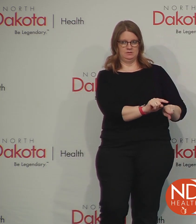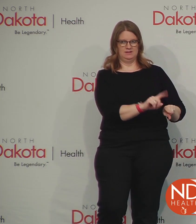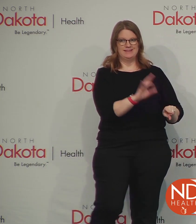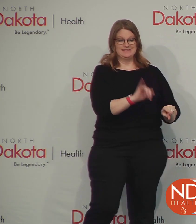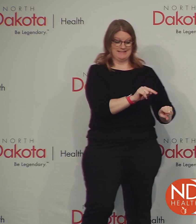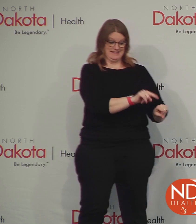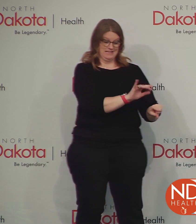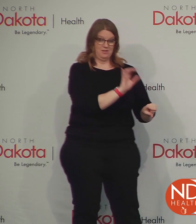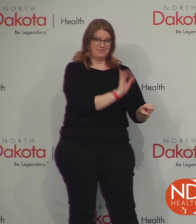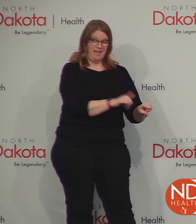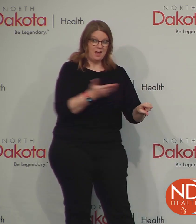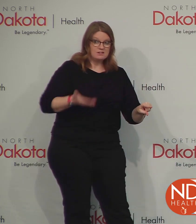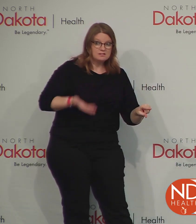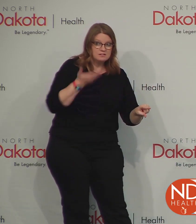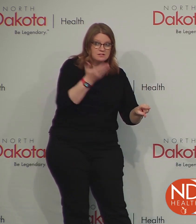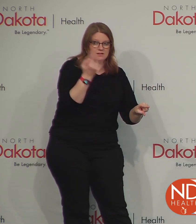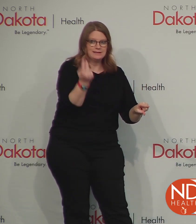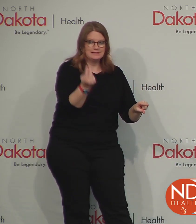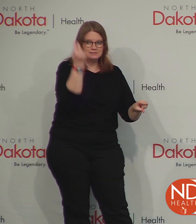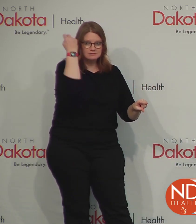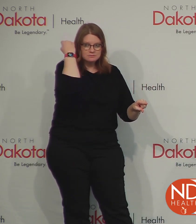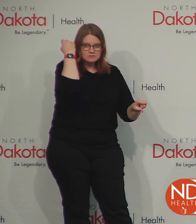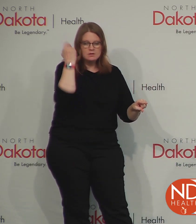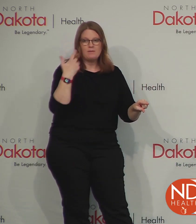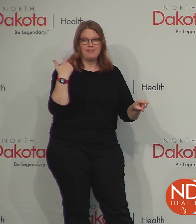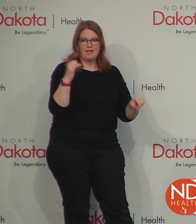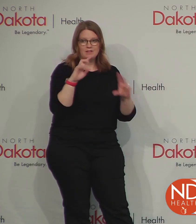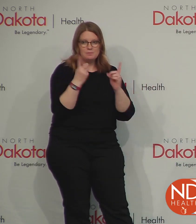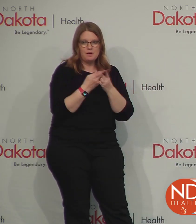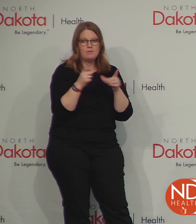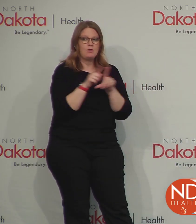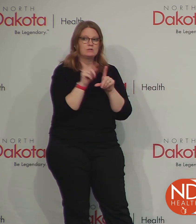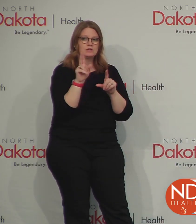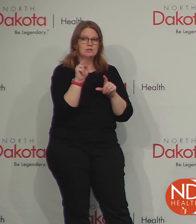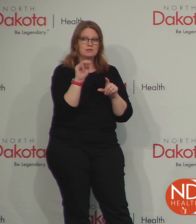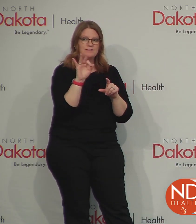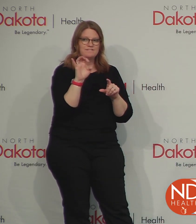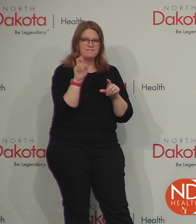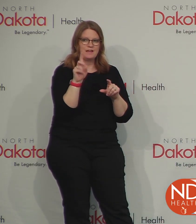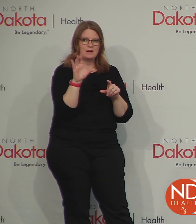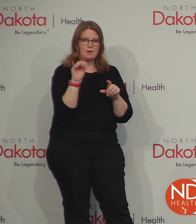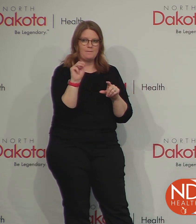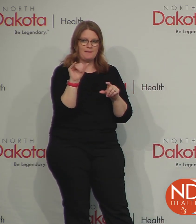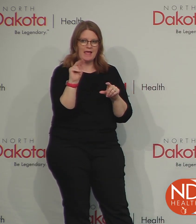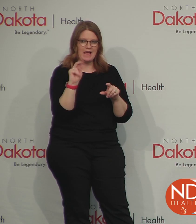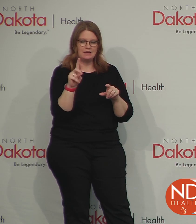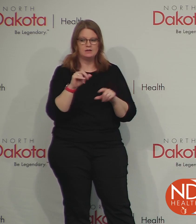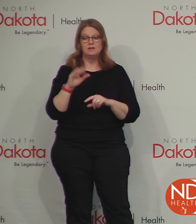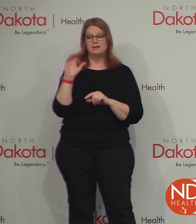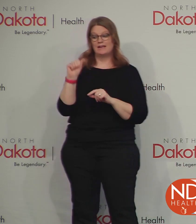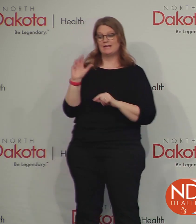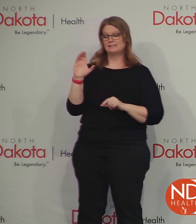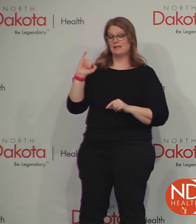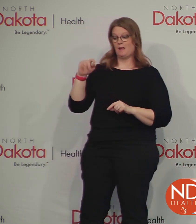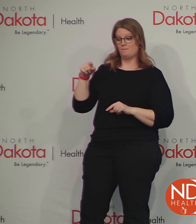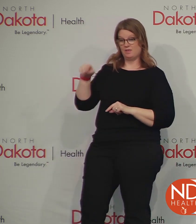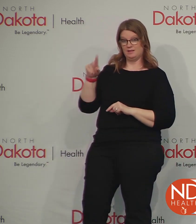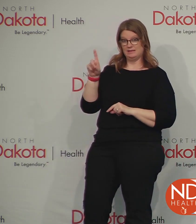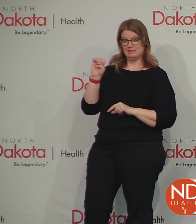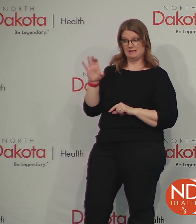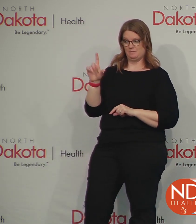Health Department with Unified Command. But we do know ACIP on the 20th will likely make